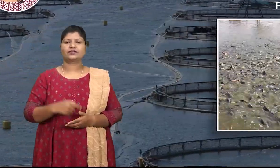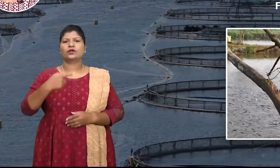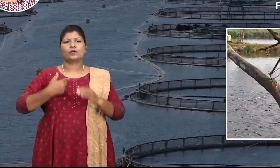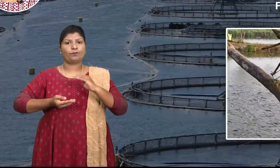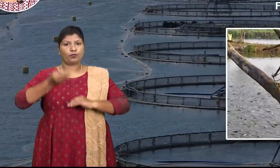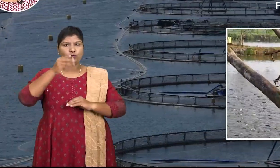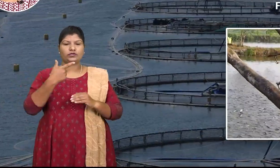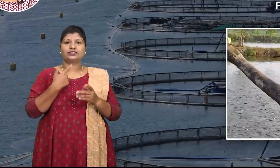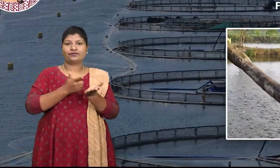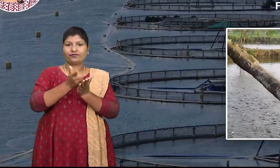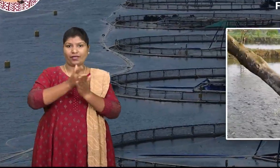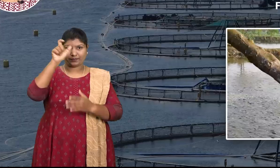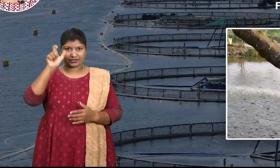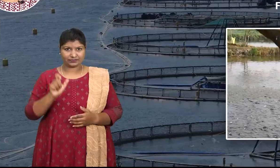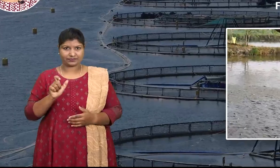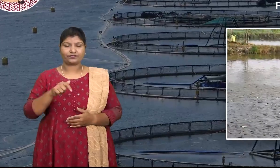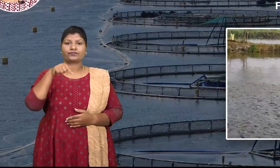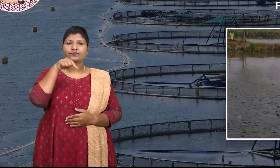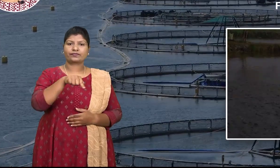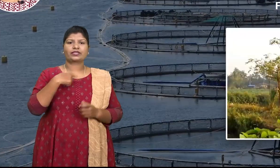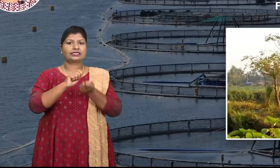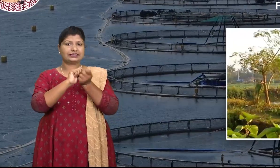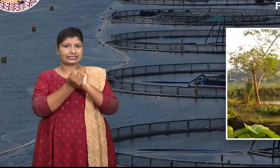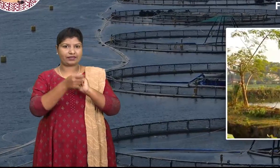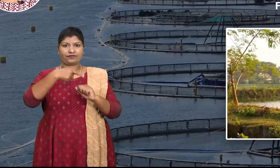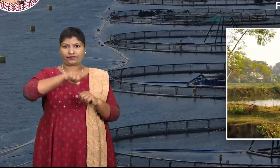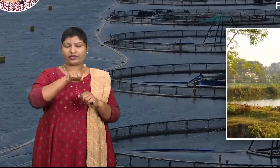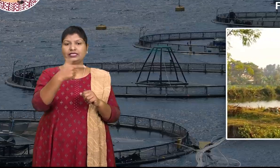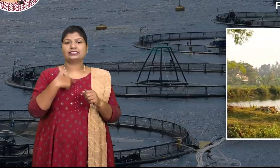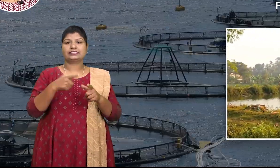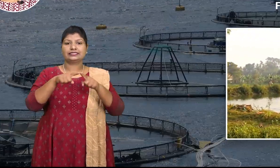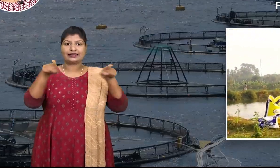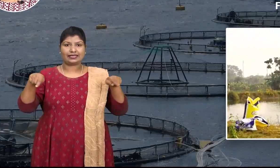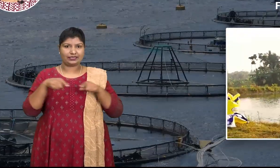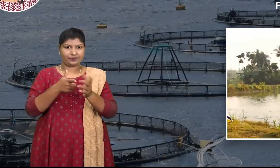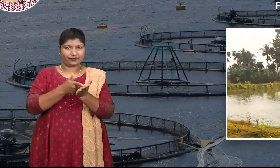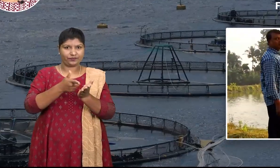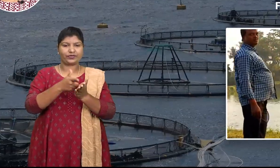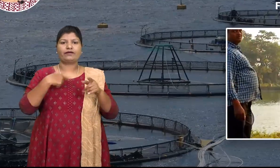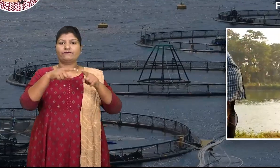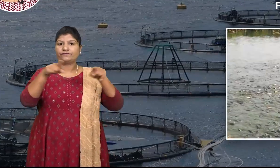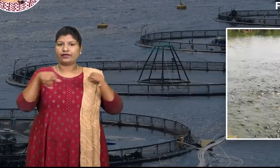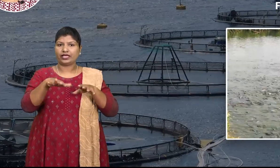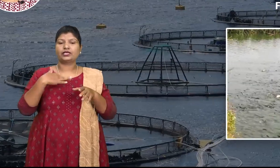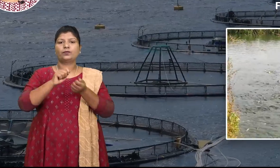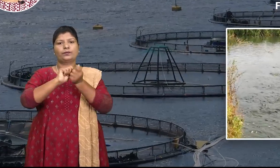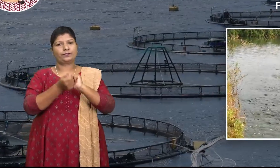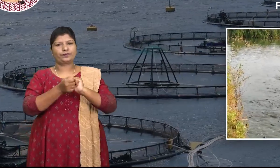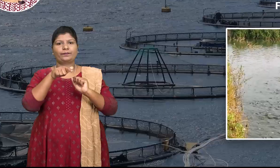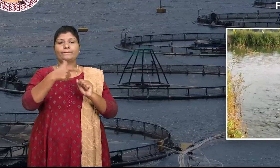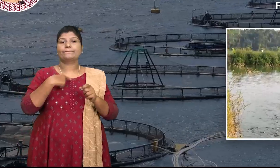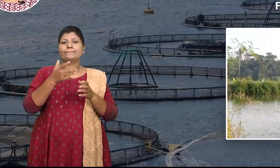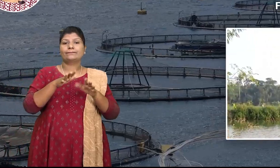Most of the farmers convert their agricultural fields into prawn culture